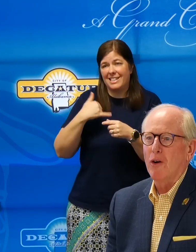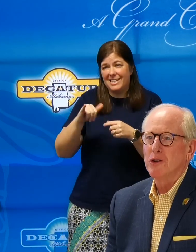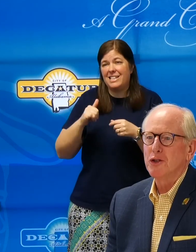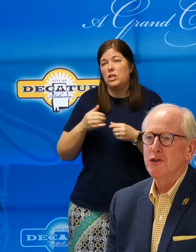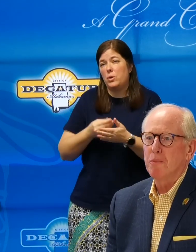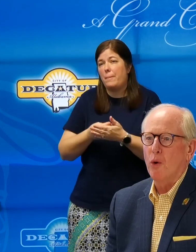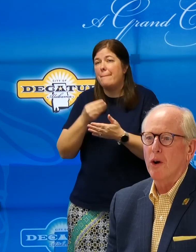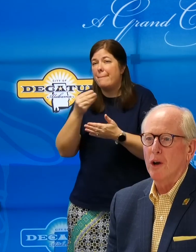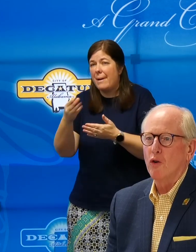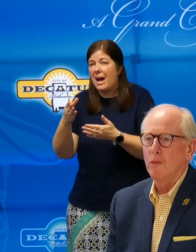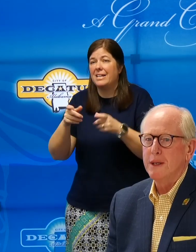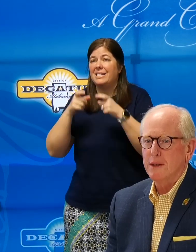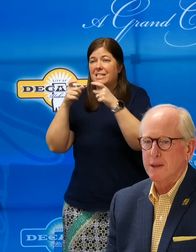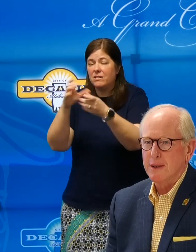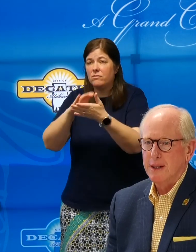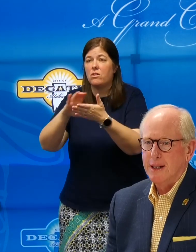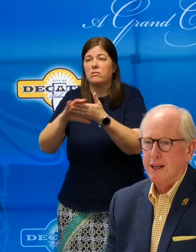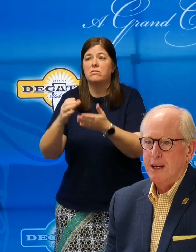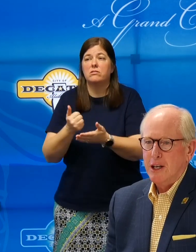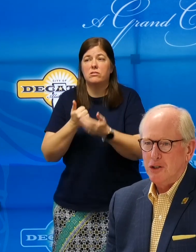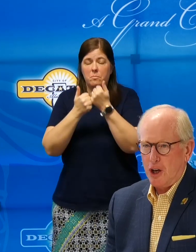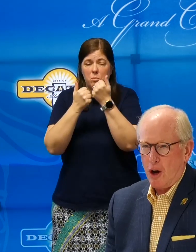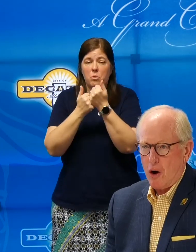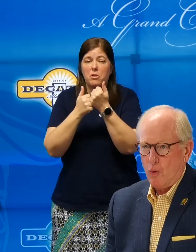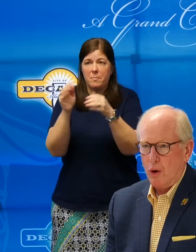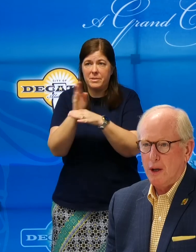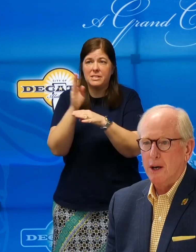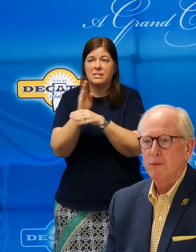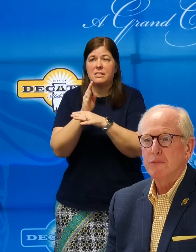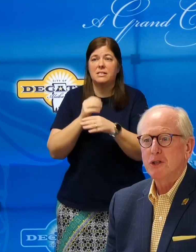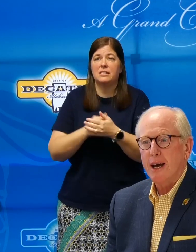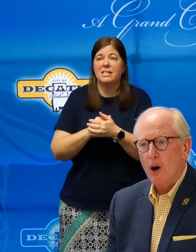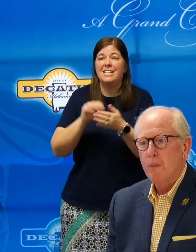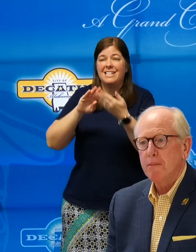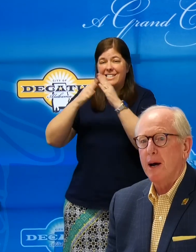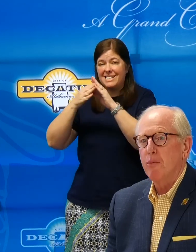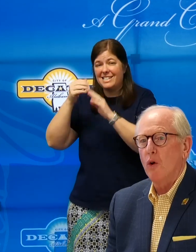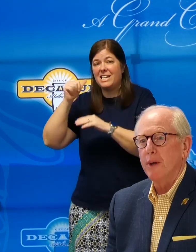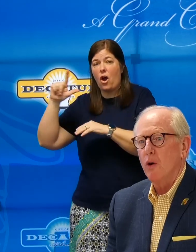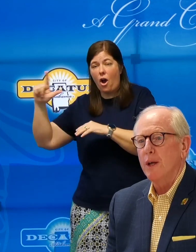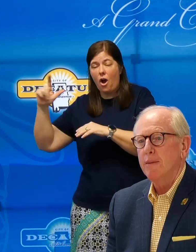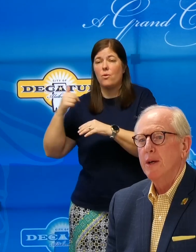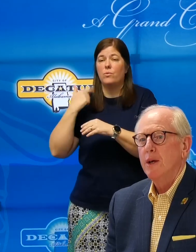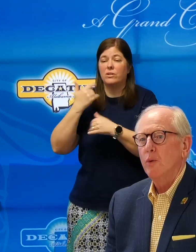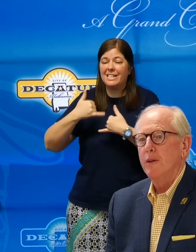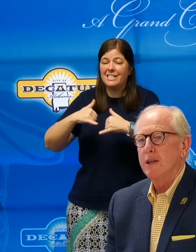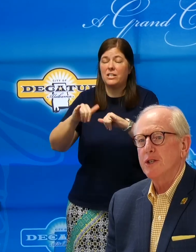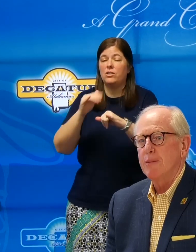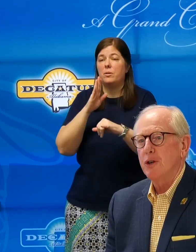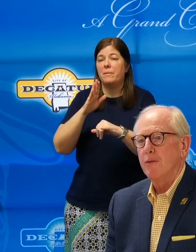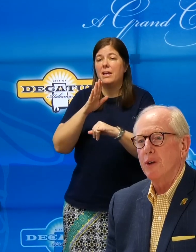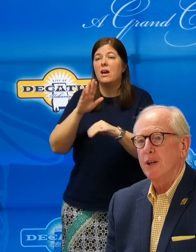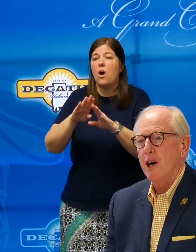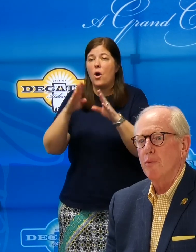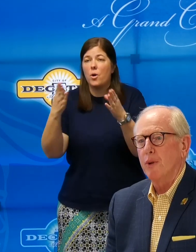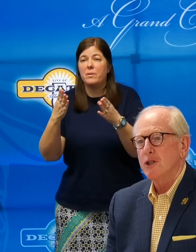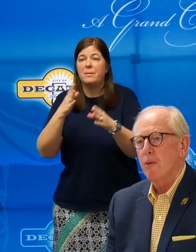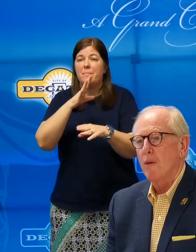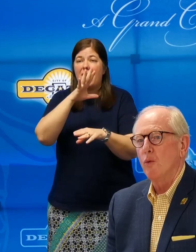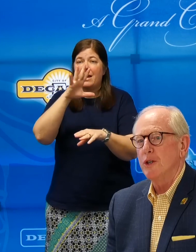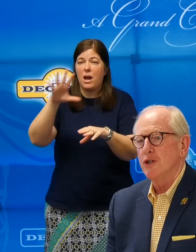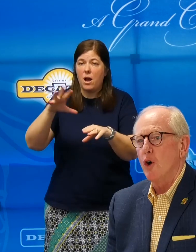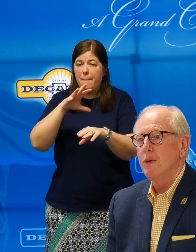gift cards to support our local businesses. City Hall will stay open by appointment only, with the exception of the Decatur